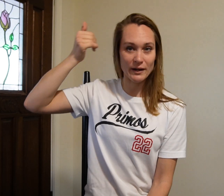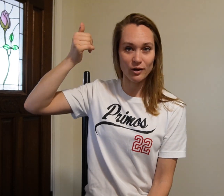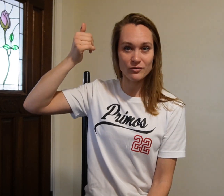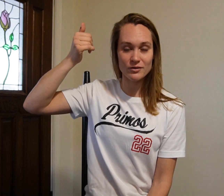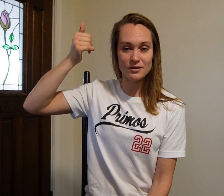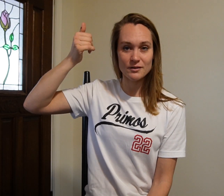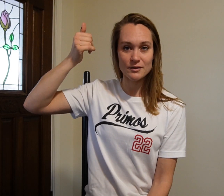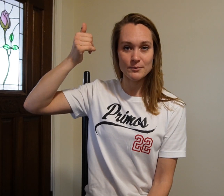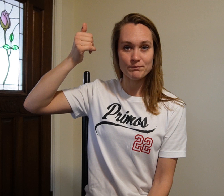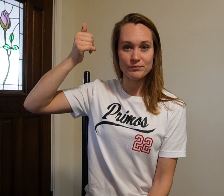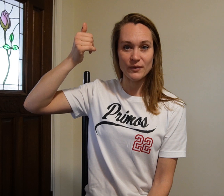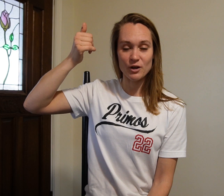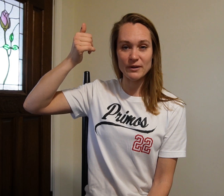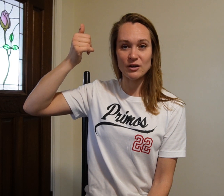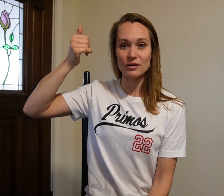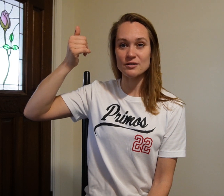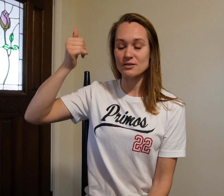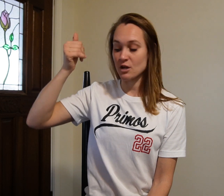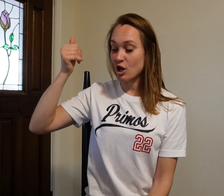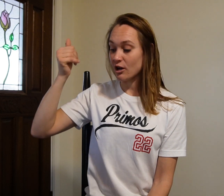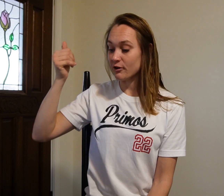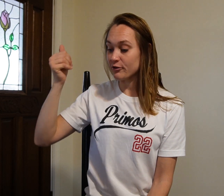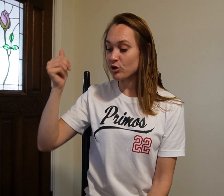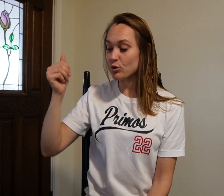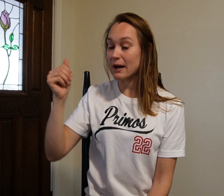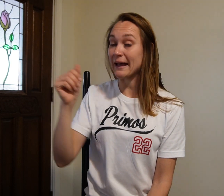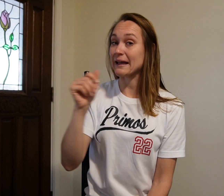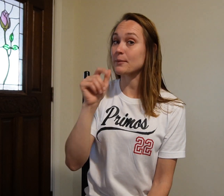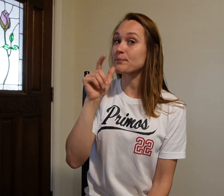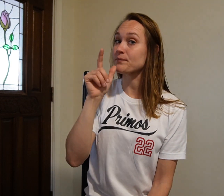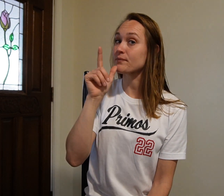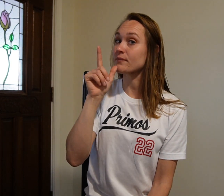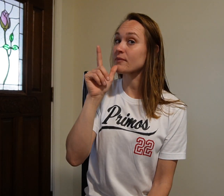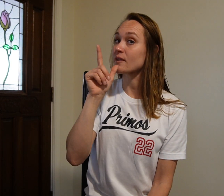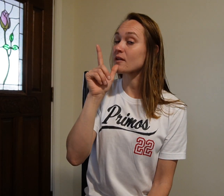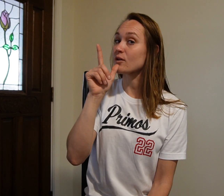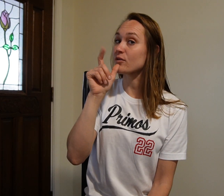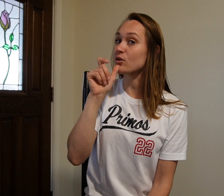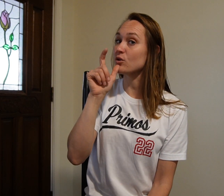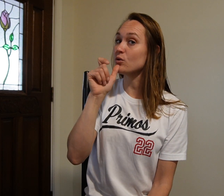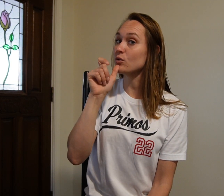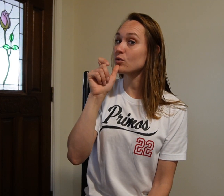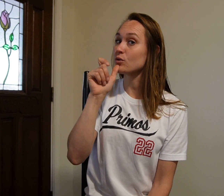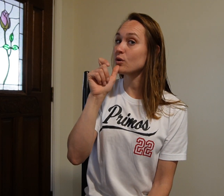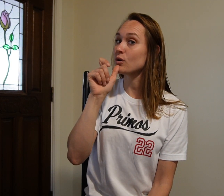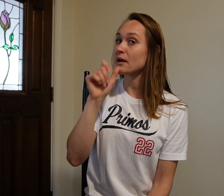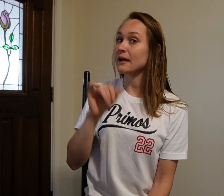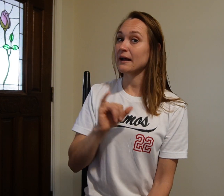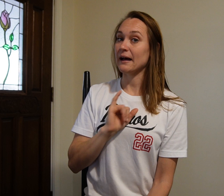off. Not because of who I am. Who